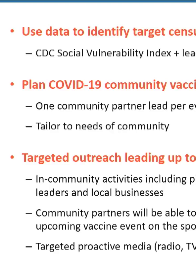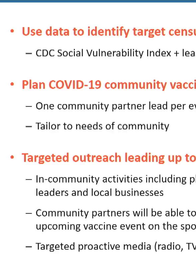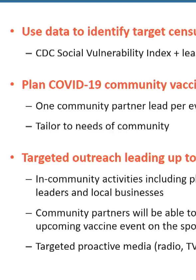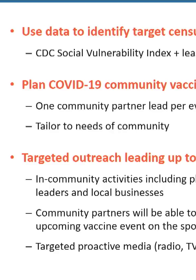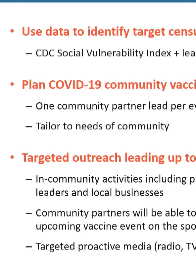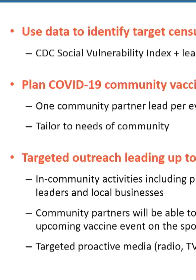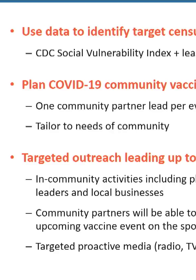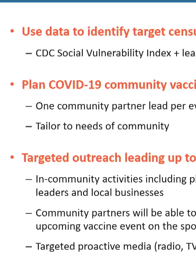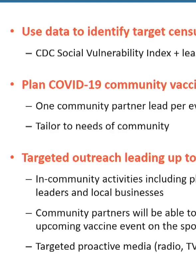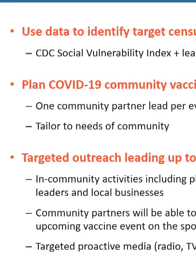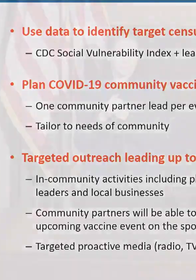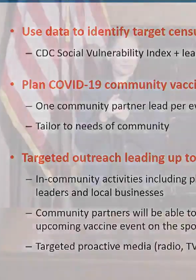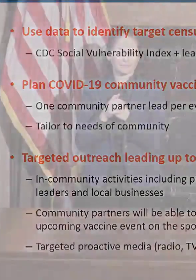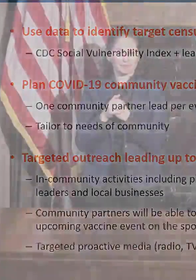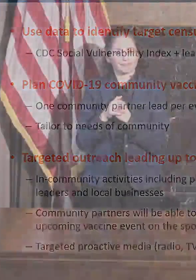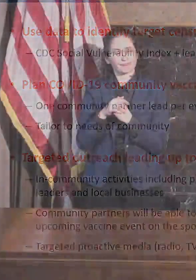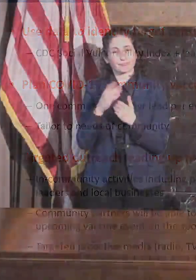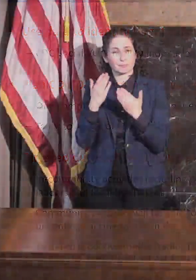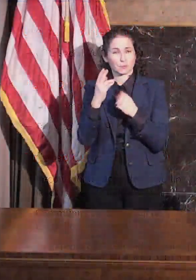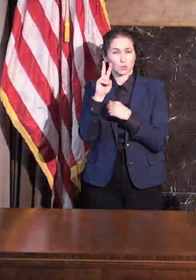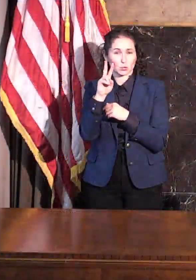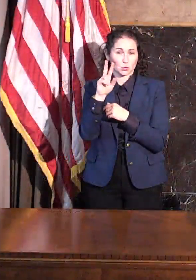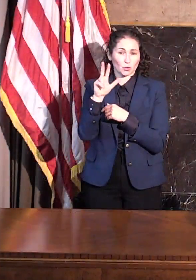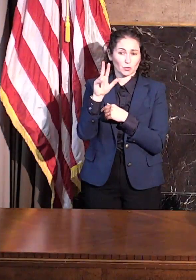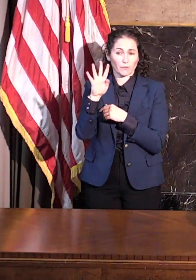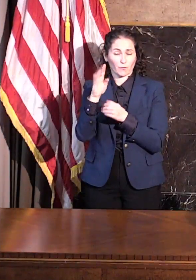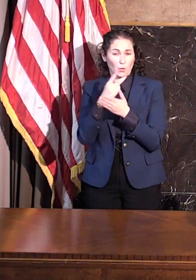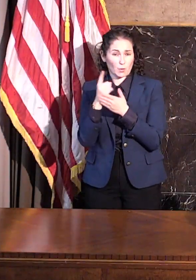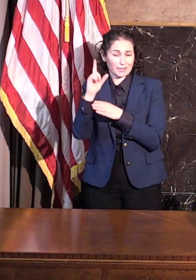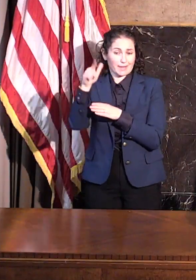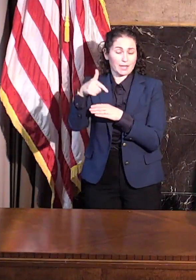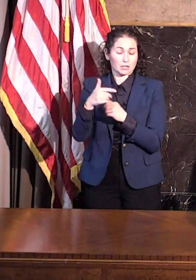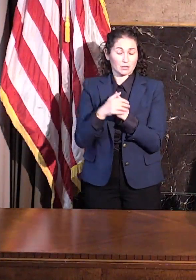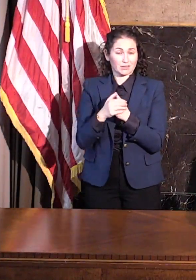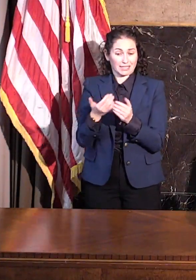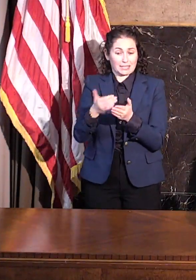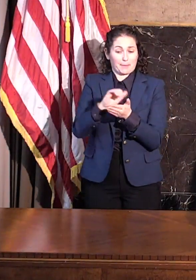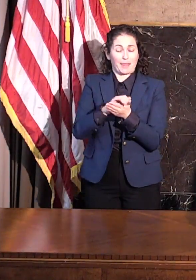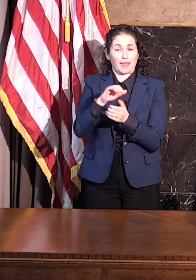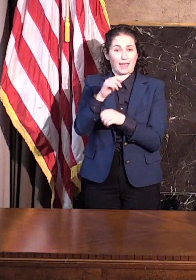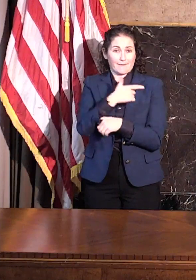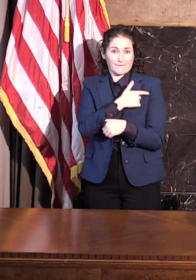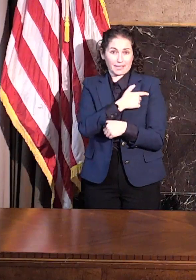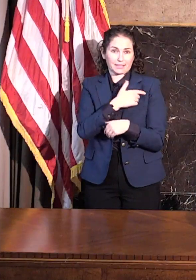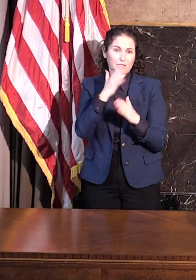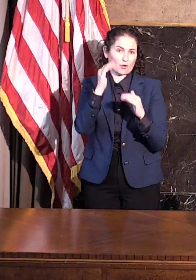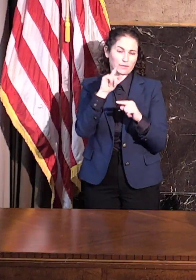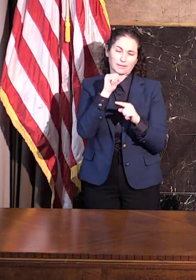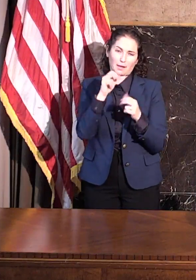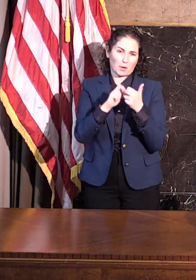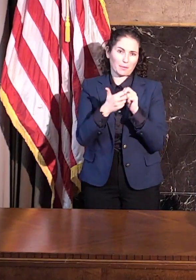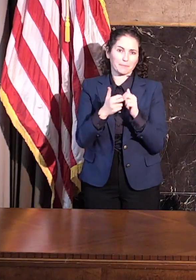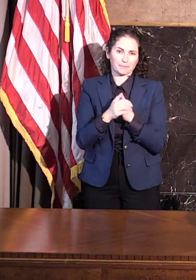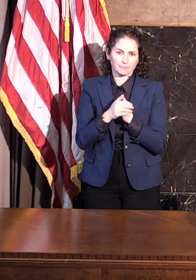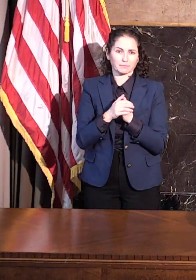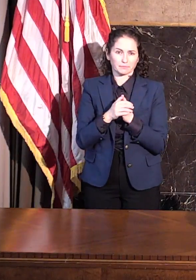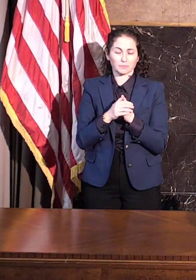it's going to be an all-inclusive, wraparound effort. This is what we think is needed to really